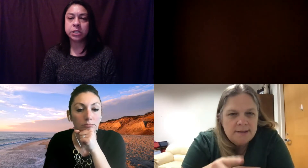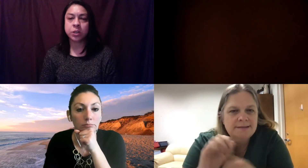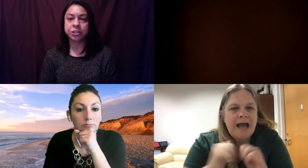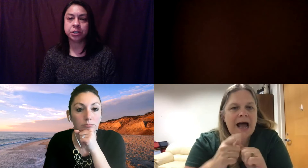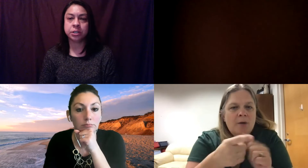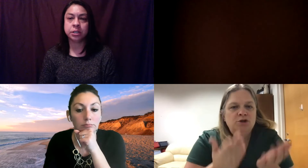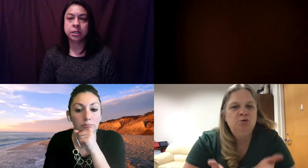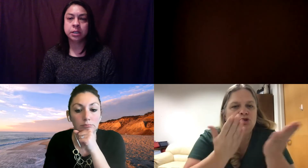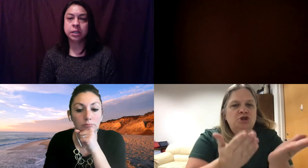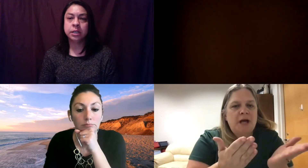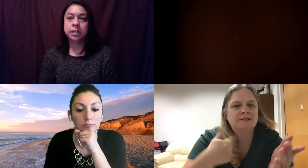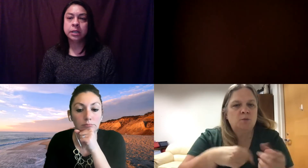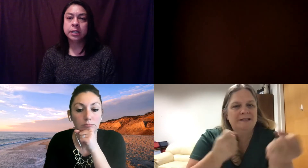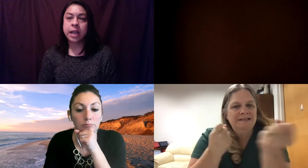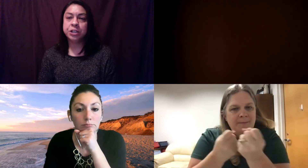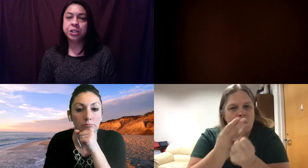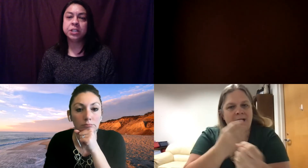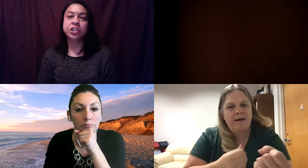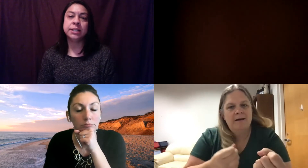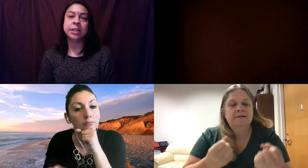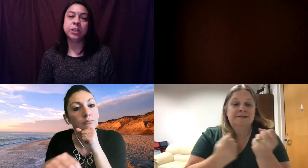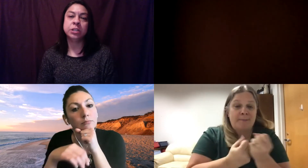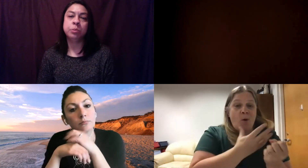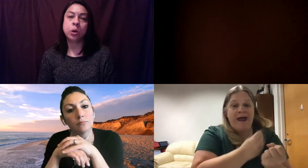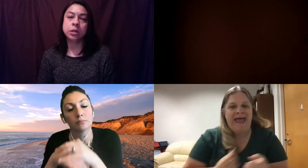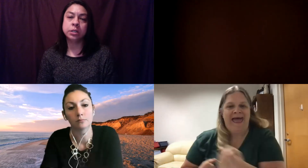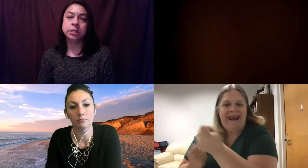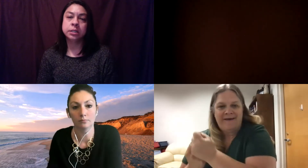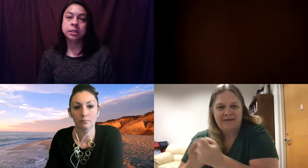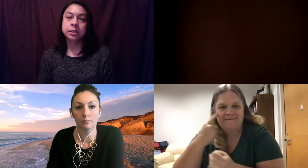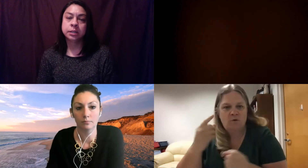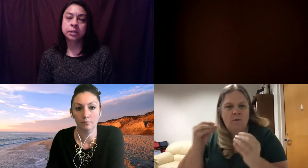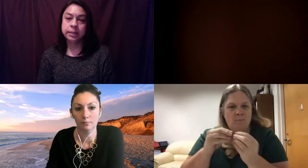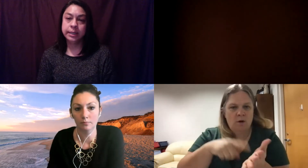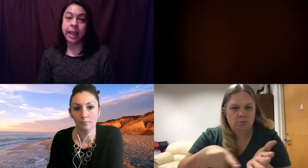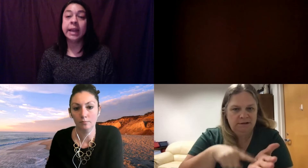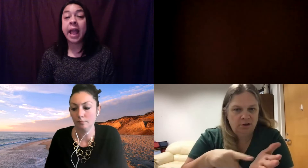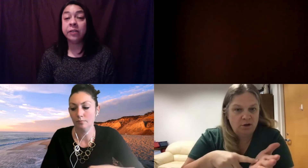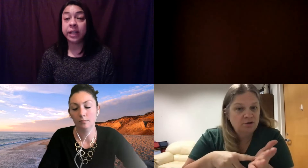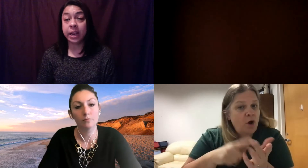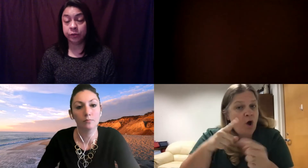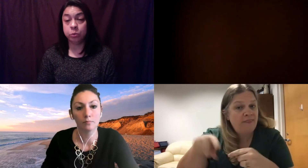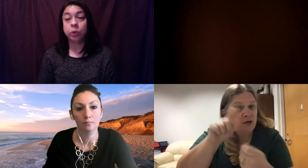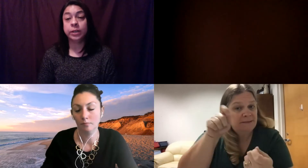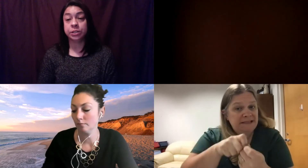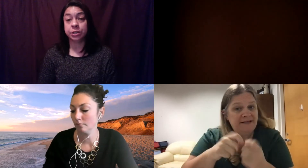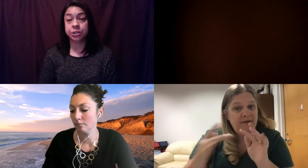Next question. How do you suggest that we support and advocate for more research? Are